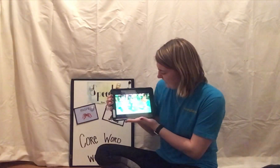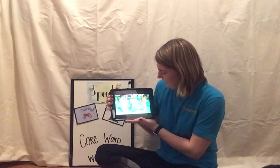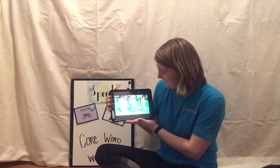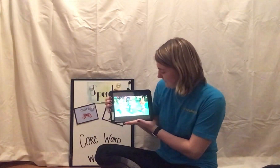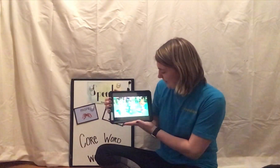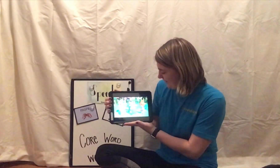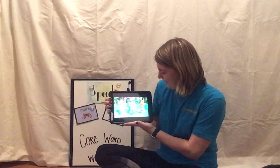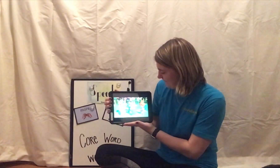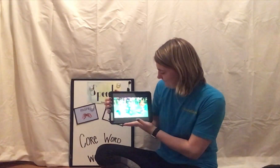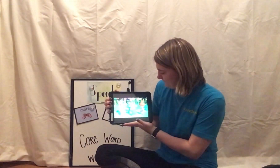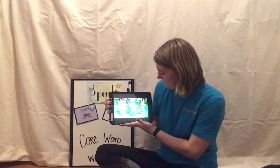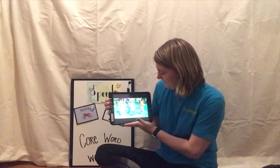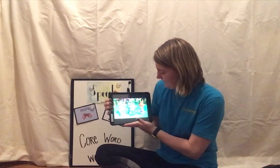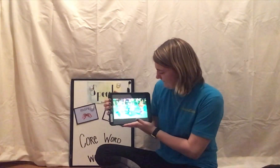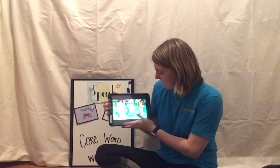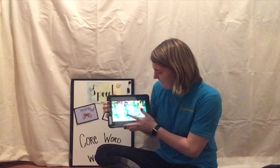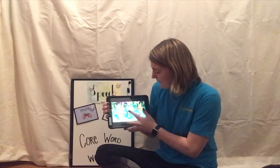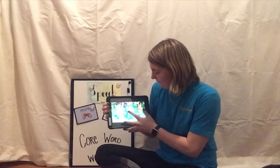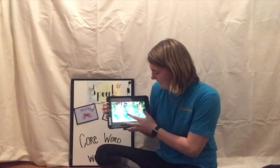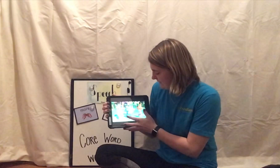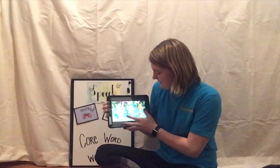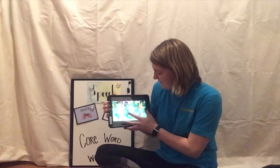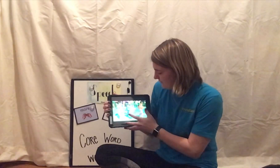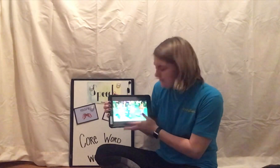and it's going, a great thing that you can do